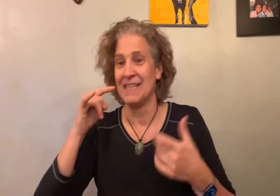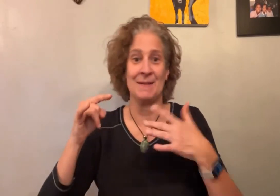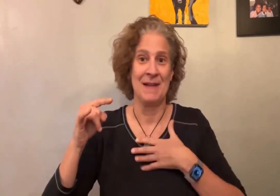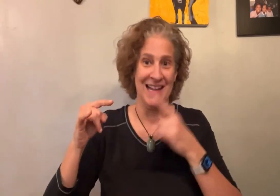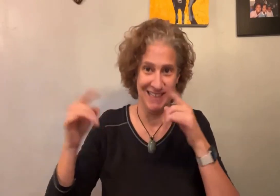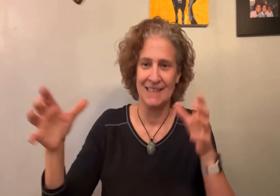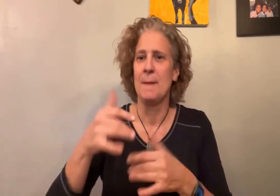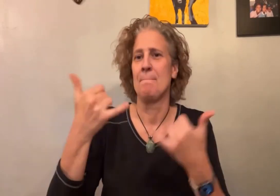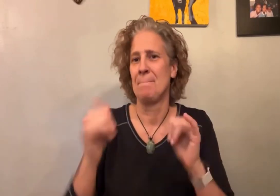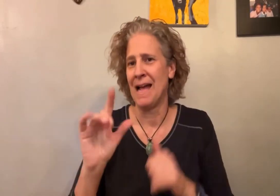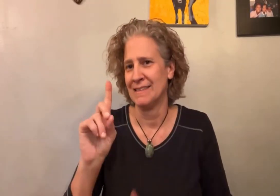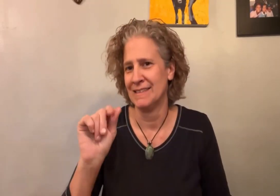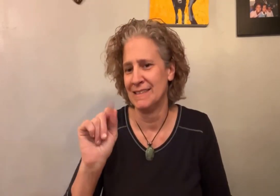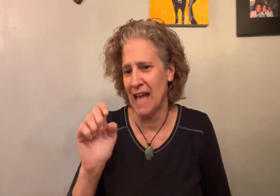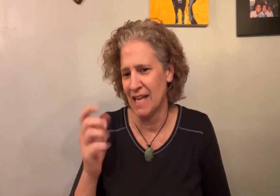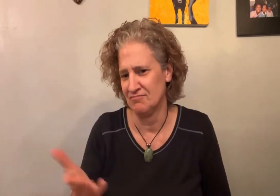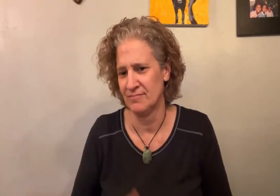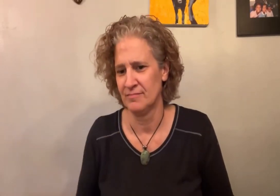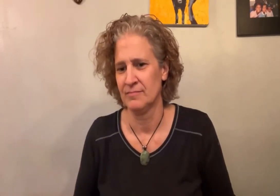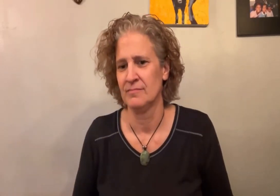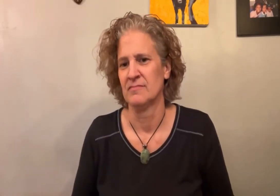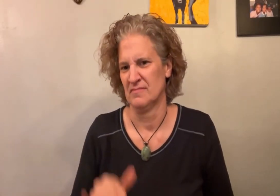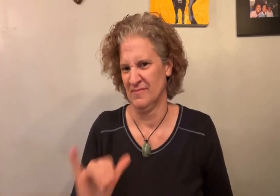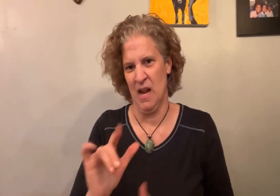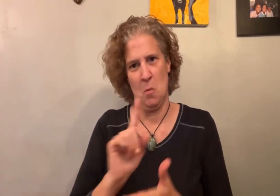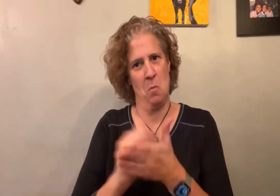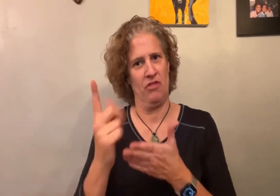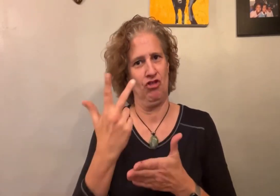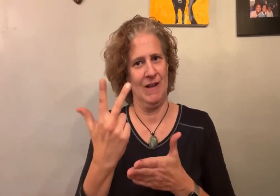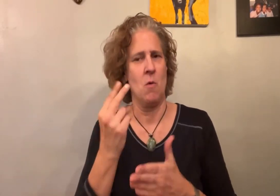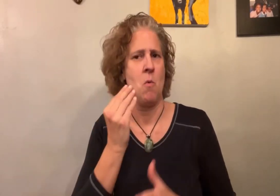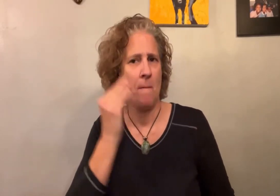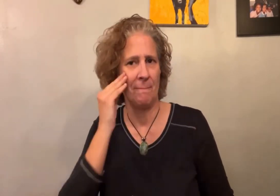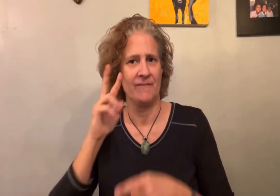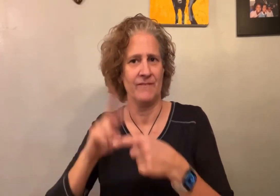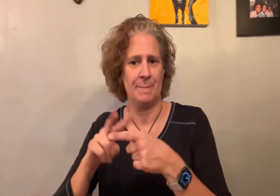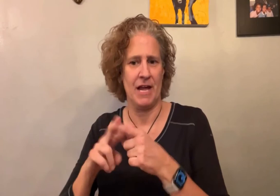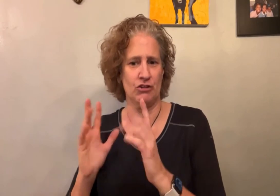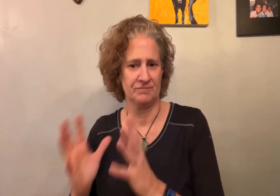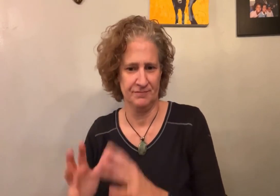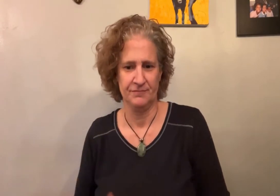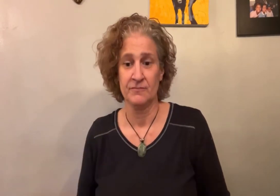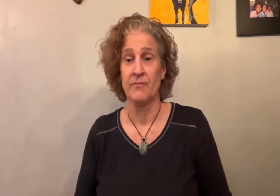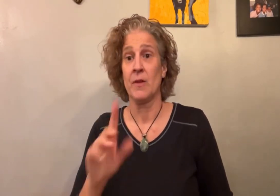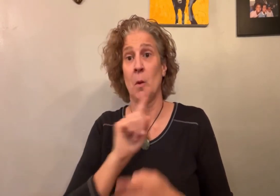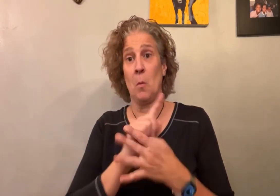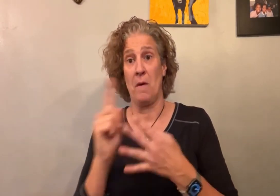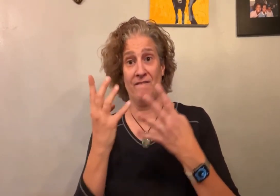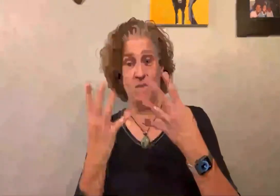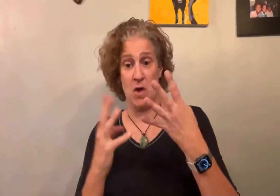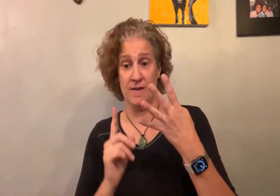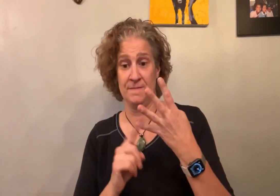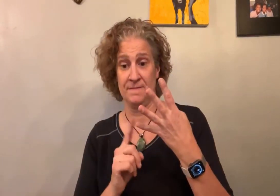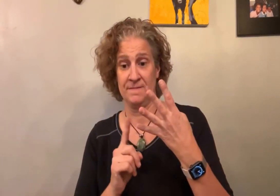concepts for the purposes of making plans. Maybe getting together for play dates and things like that. So that'll be